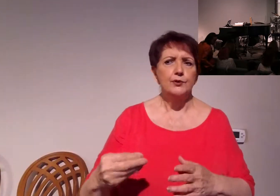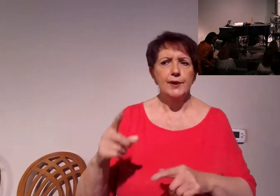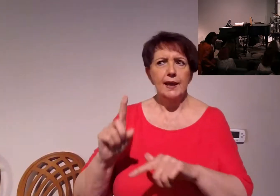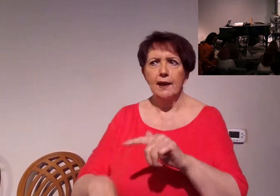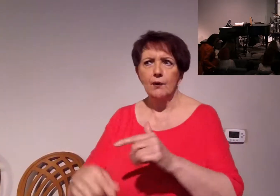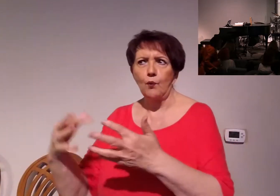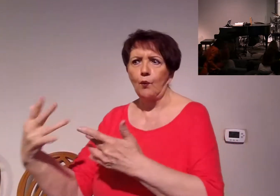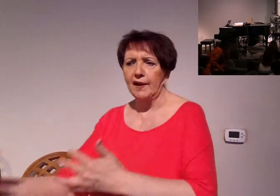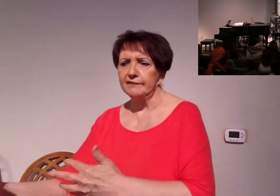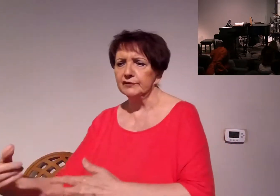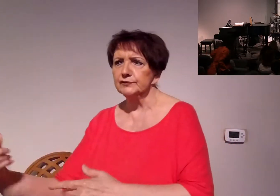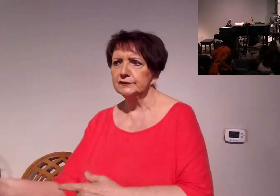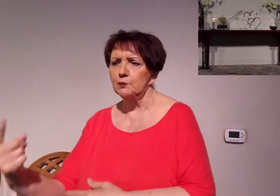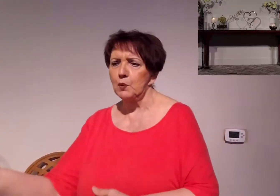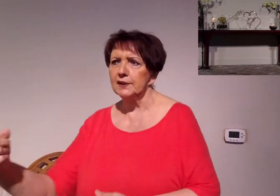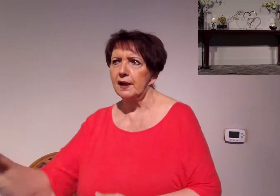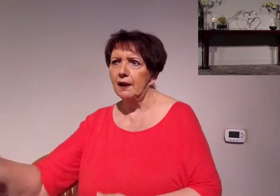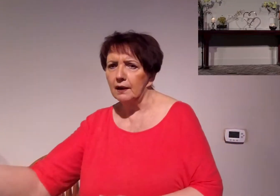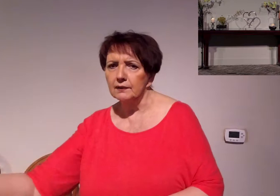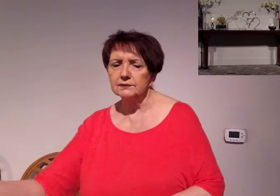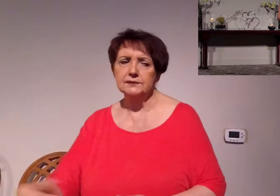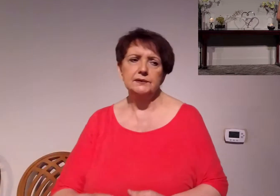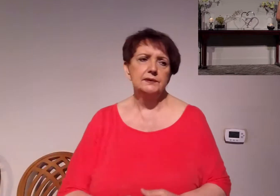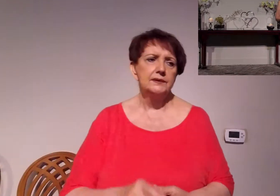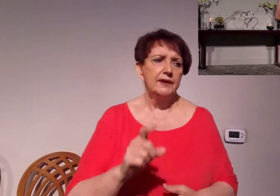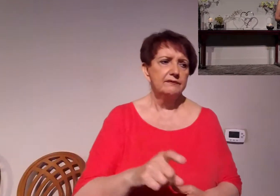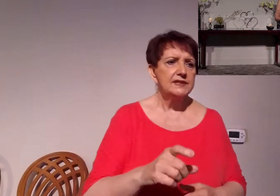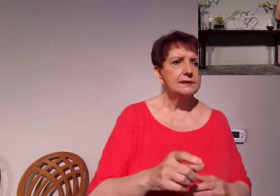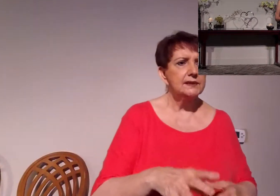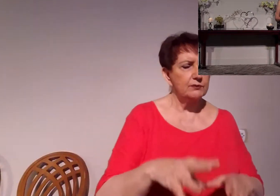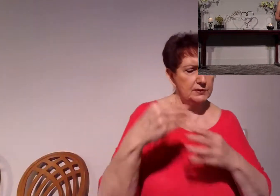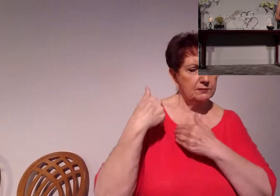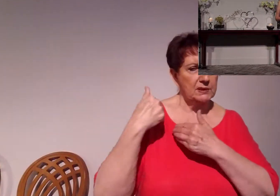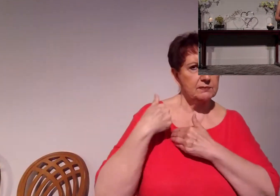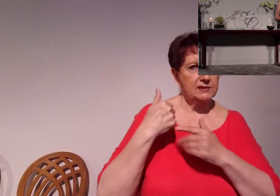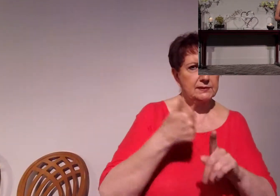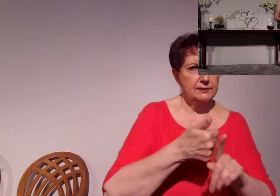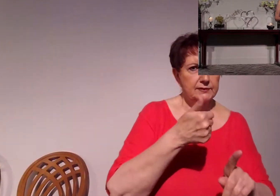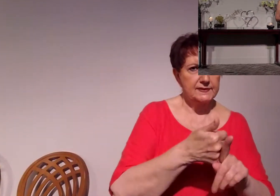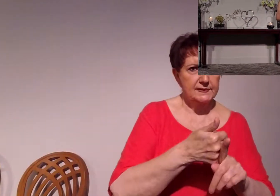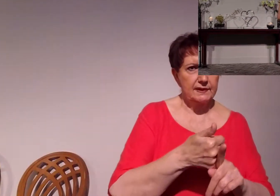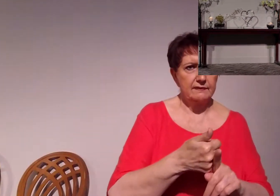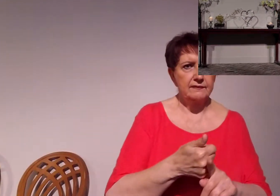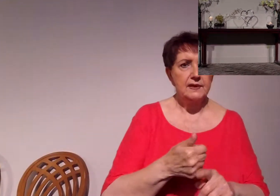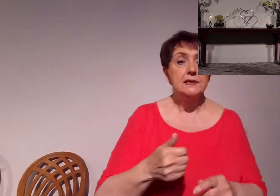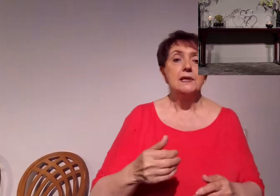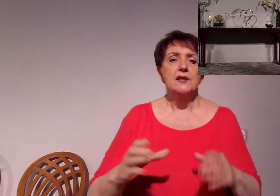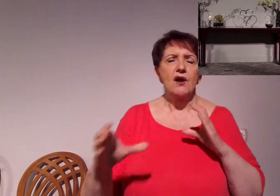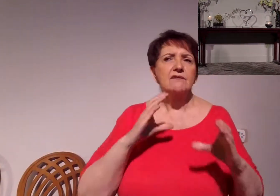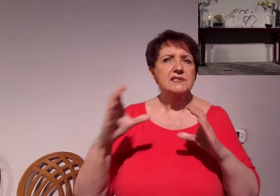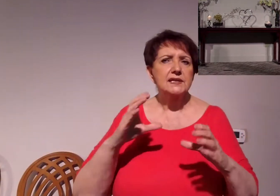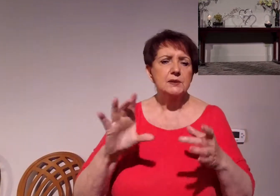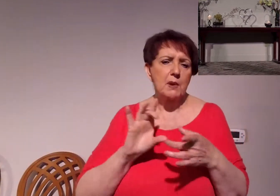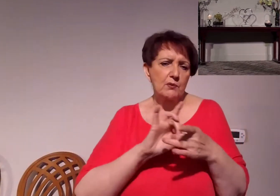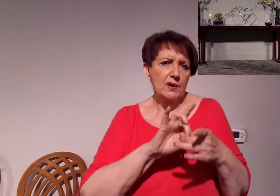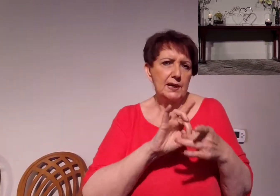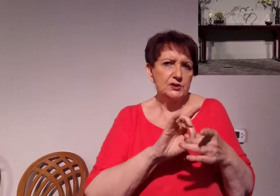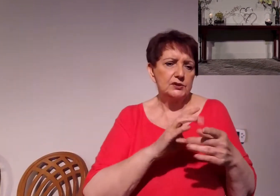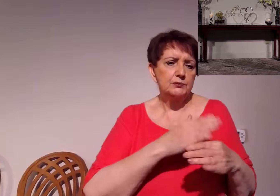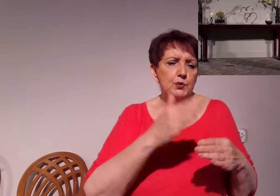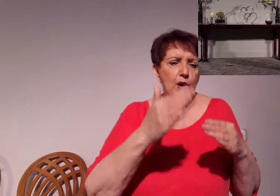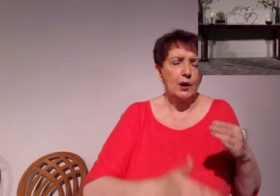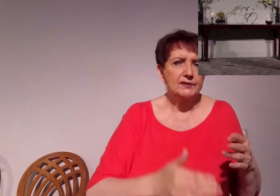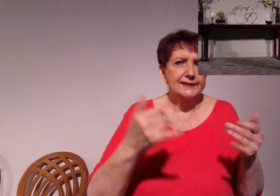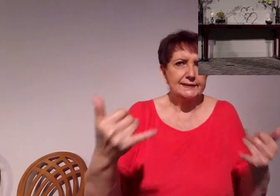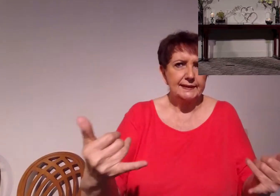And and so we are closing up our conversation about relationships. And this song is